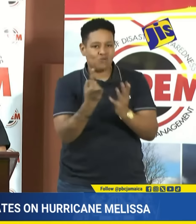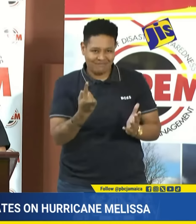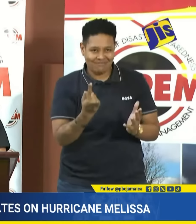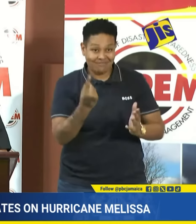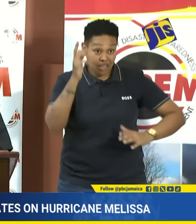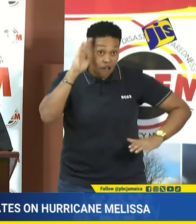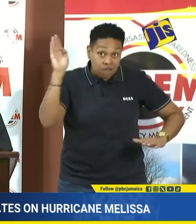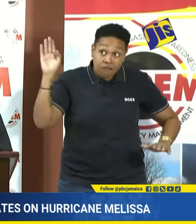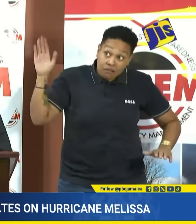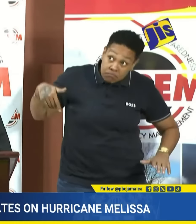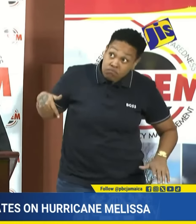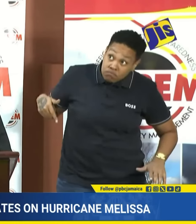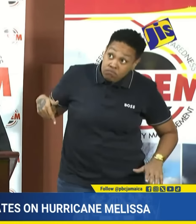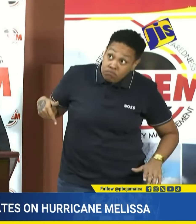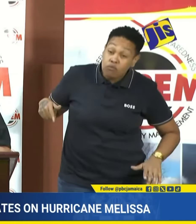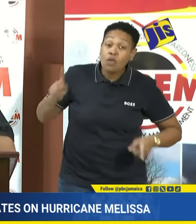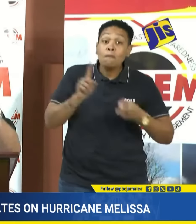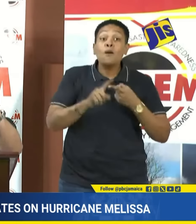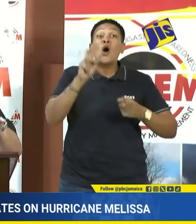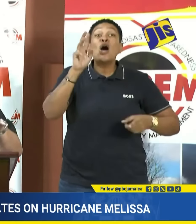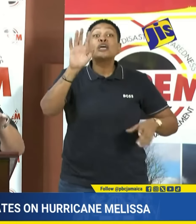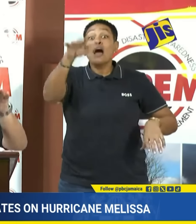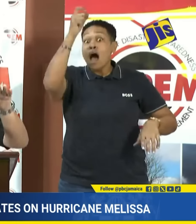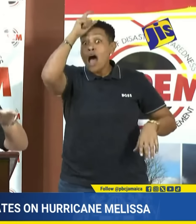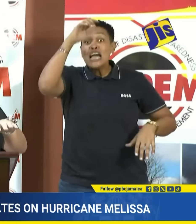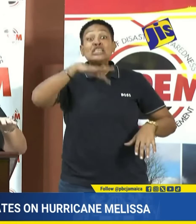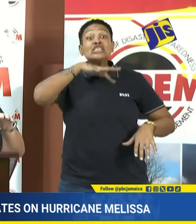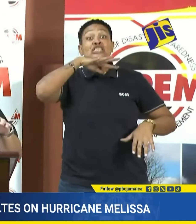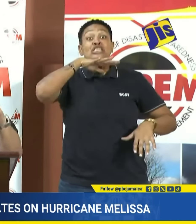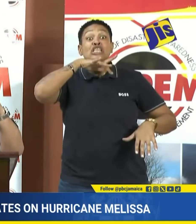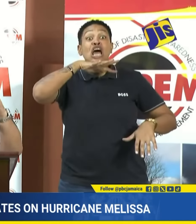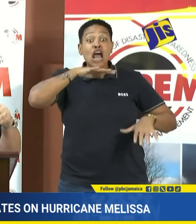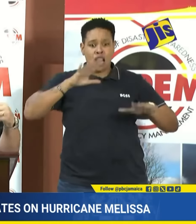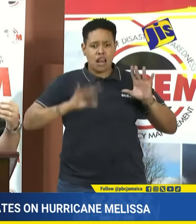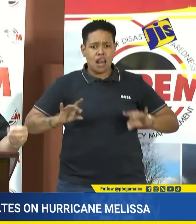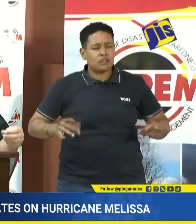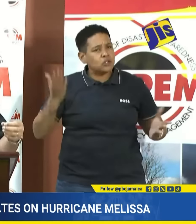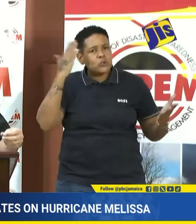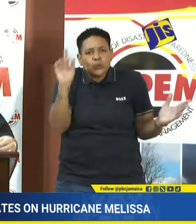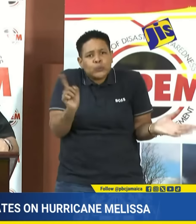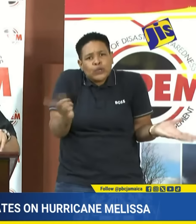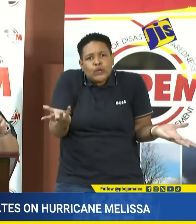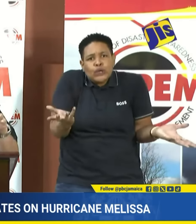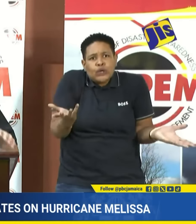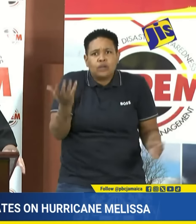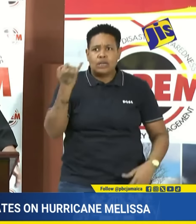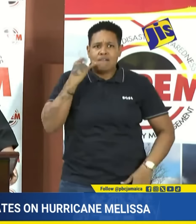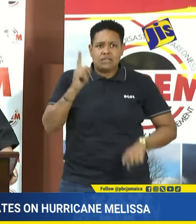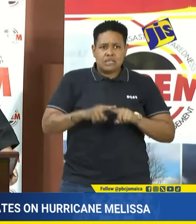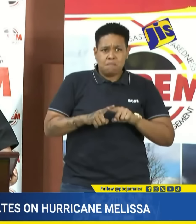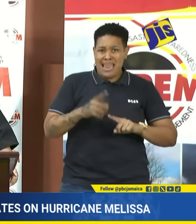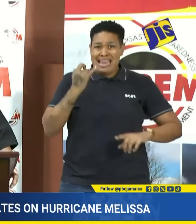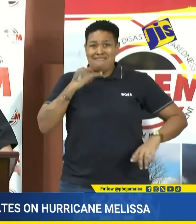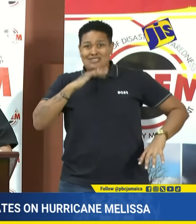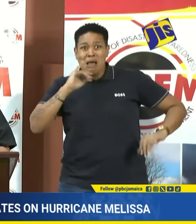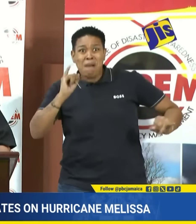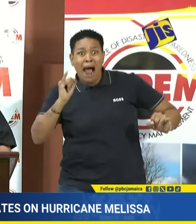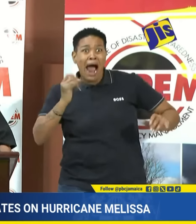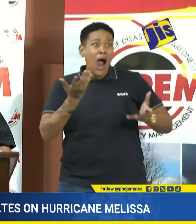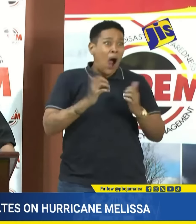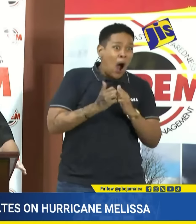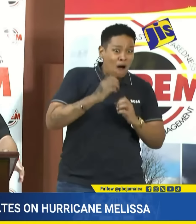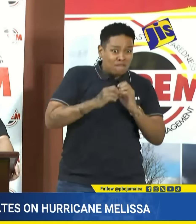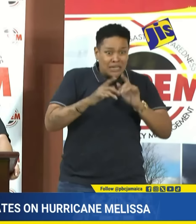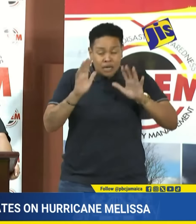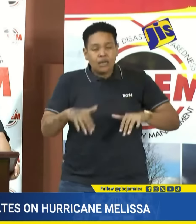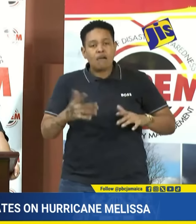the all clear and turbidity settling. We can't say definitively where turbidity will be a particular challenge and how much of a challenge it will be, but